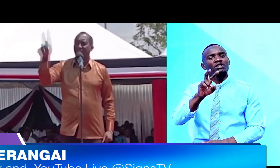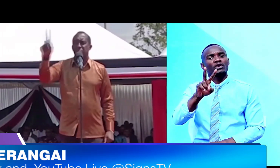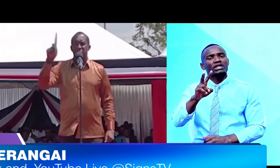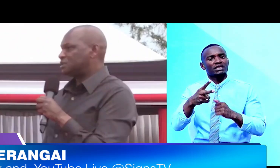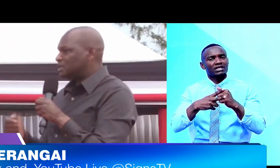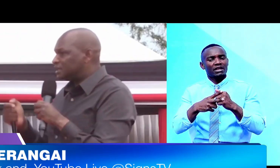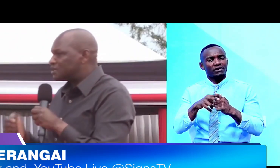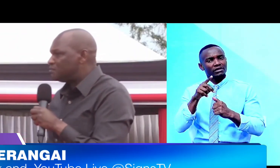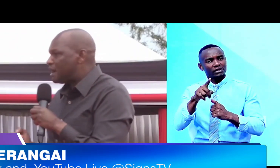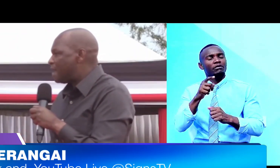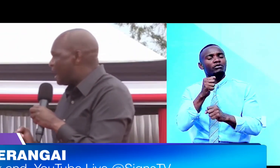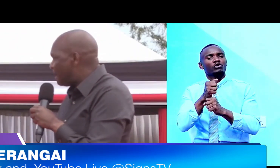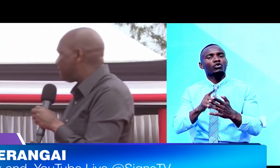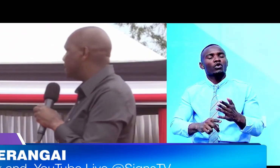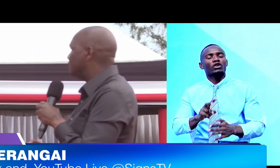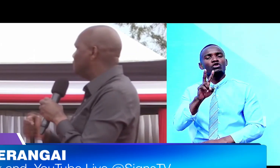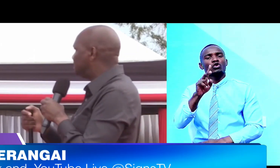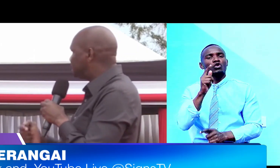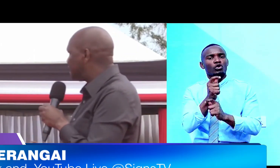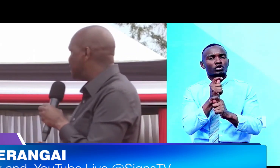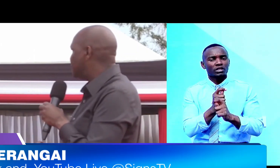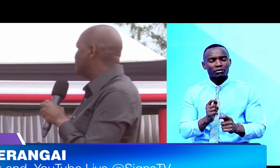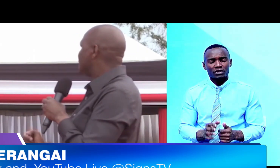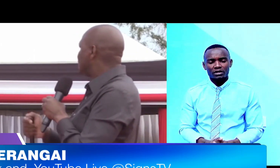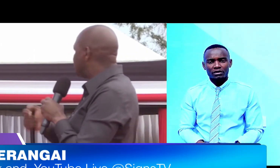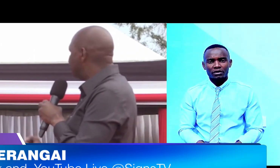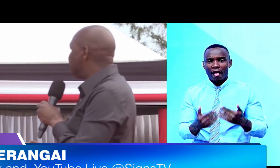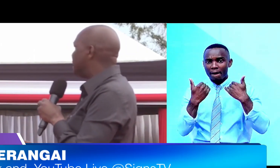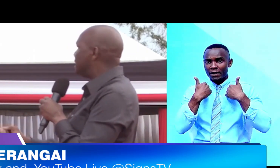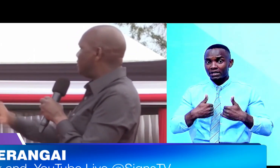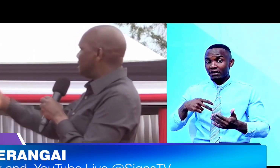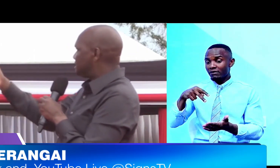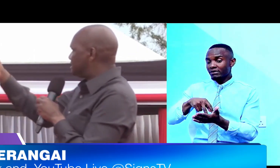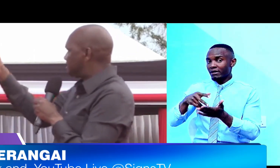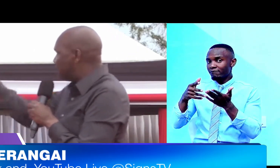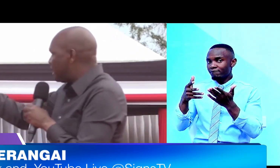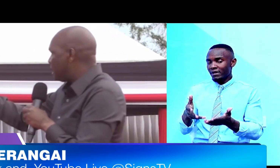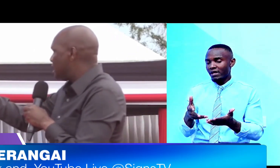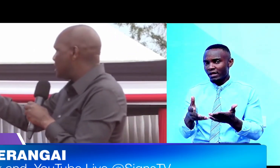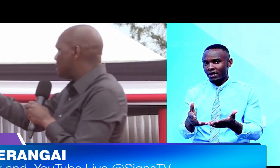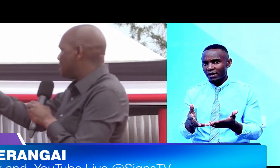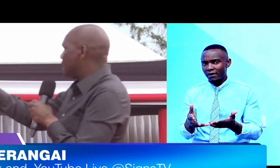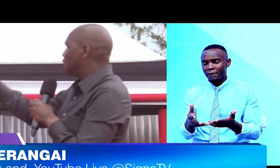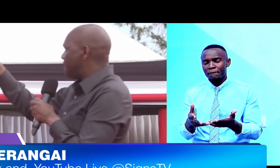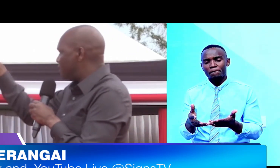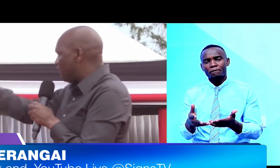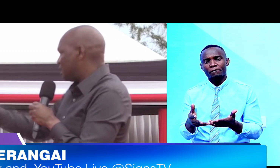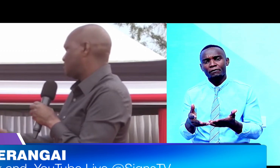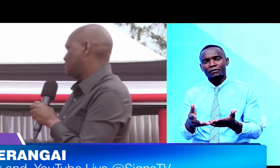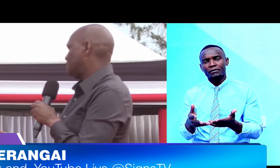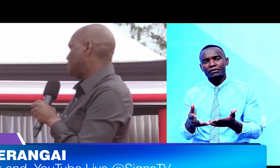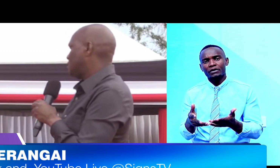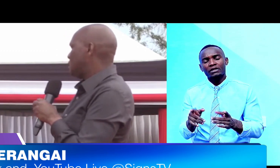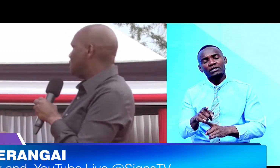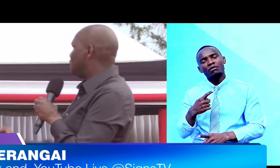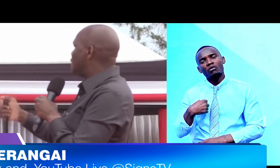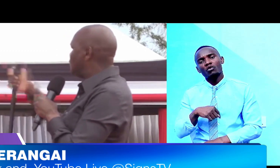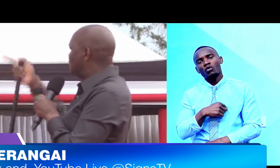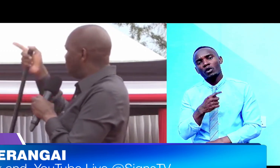term. Sitasimama hapa nirudi tena tuseme maneno ya stima, na tumeambia watu hiyo na